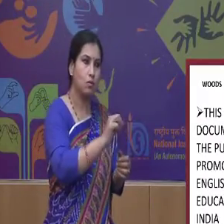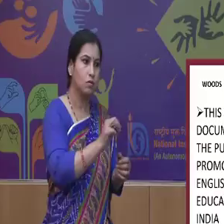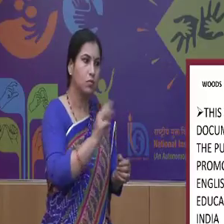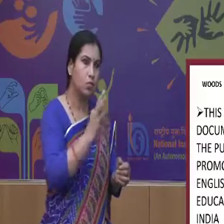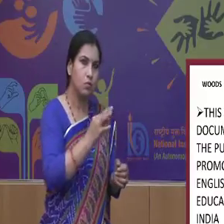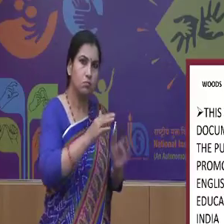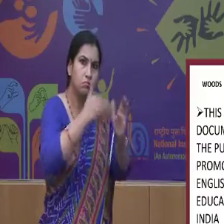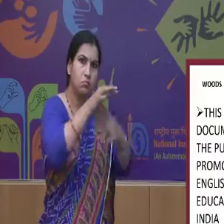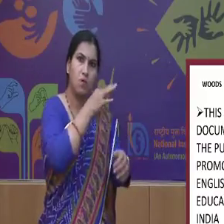gains.